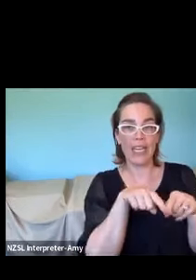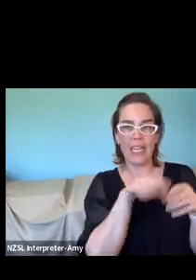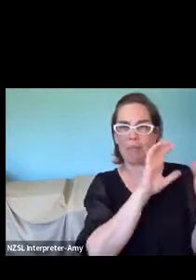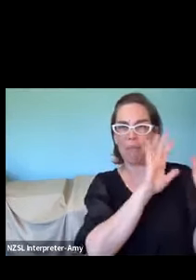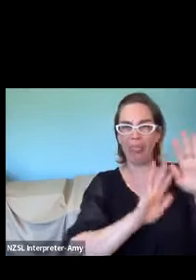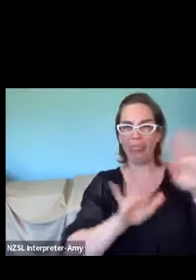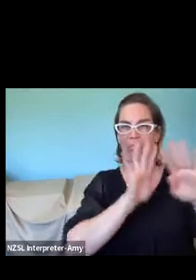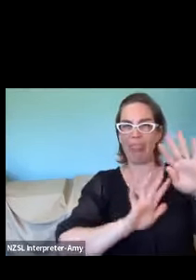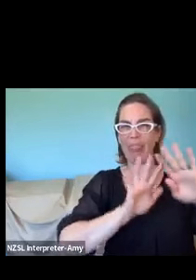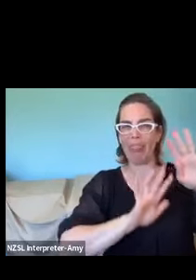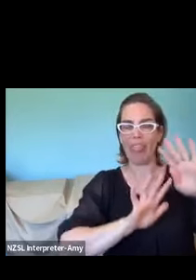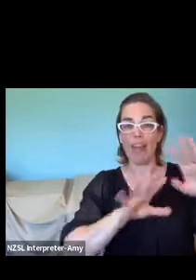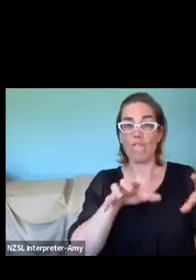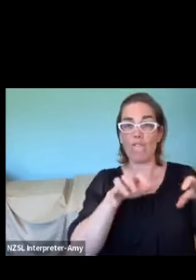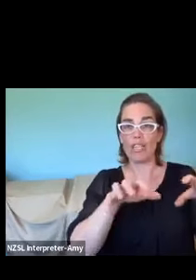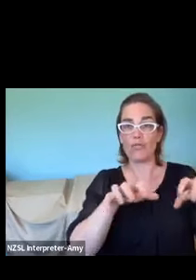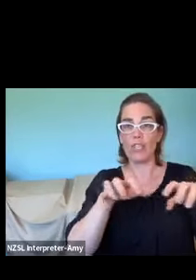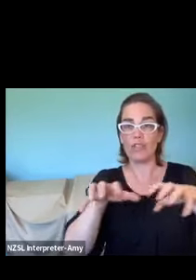which means that you're freezing.